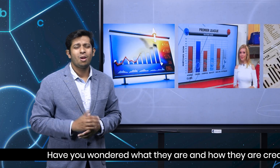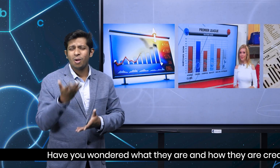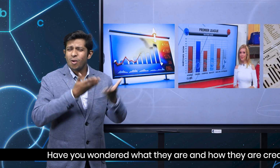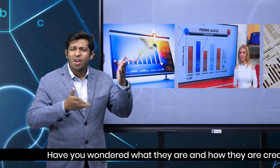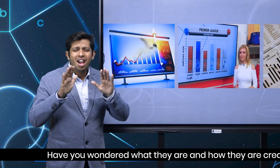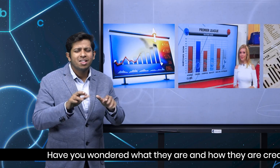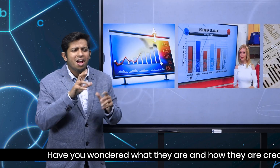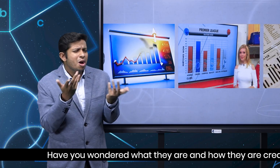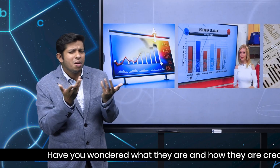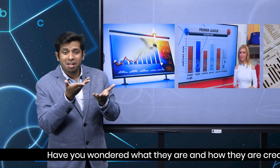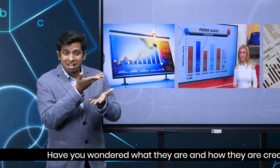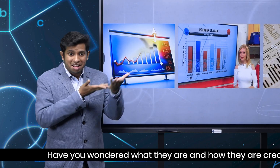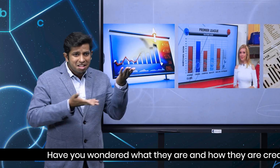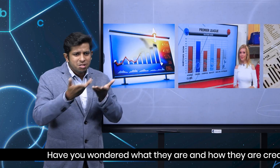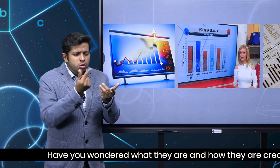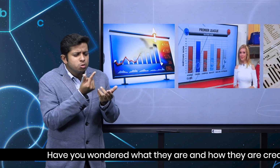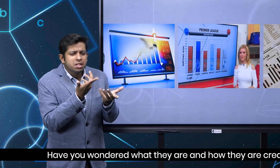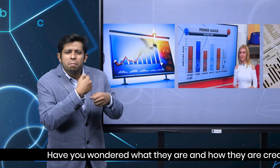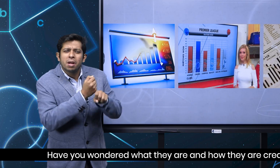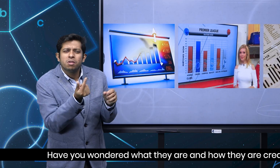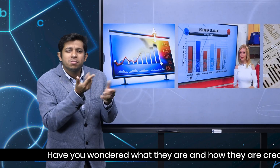Have you wondered what they are and how they are created?